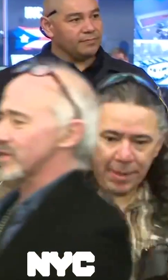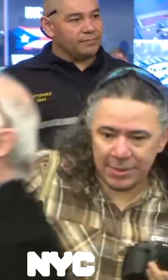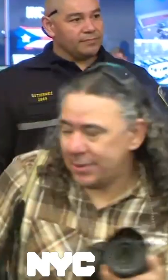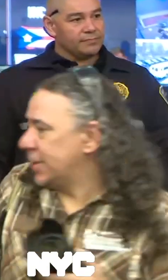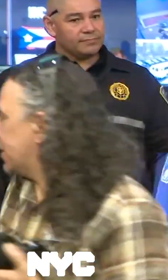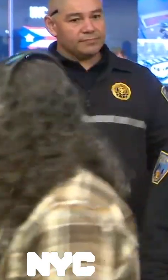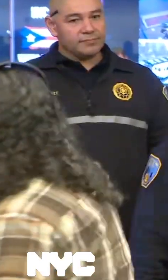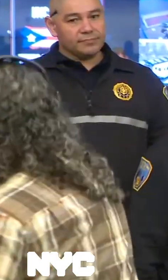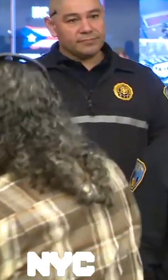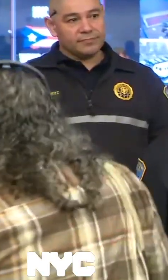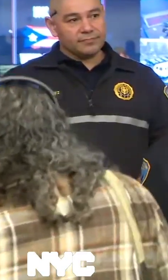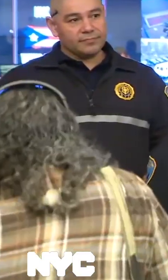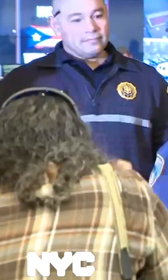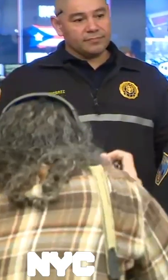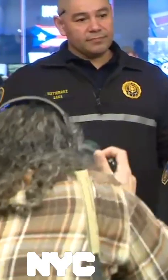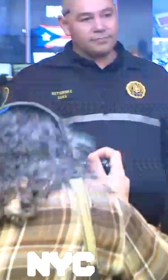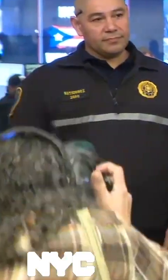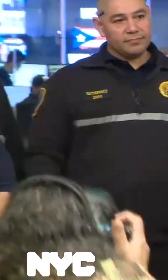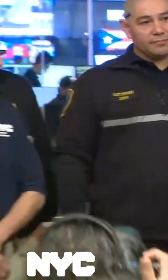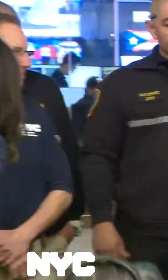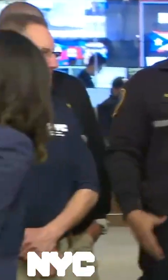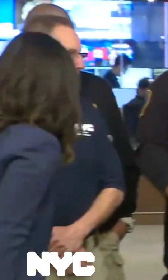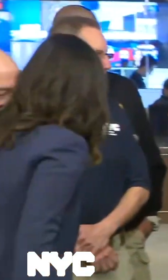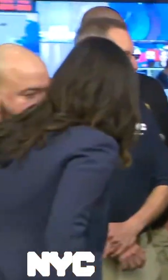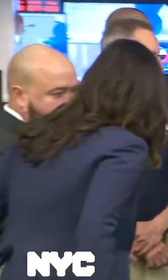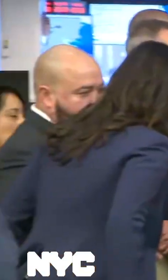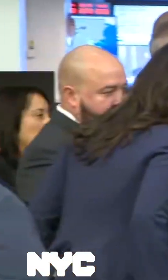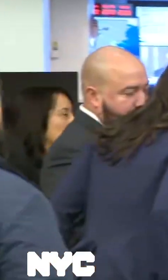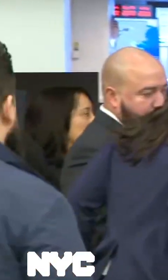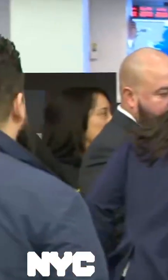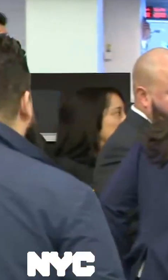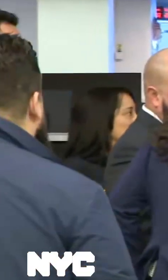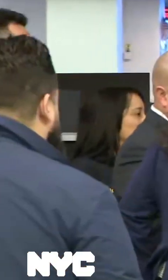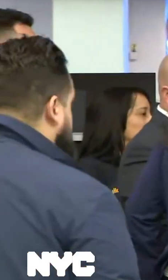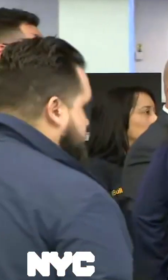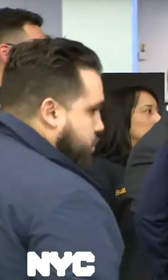It's all yours. Okay. You tell me.